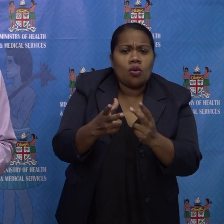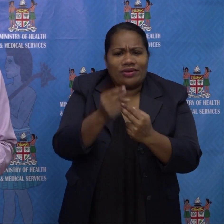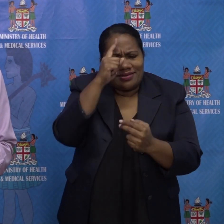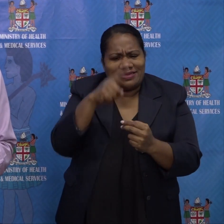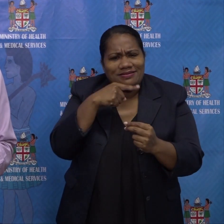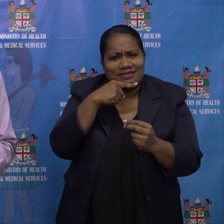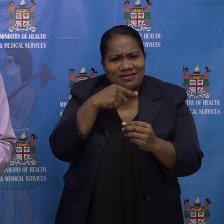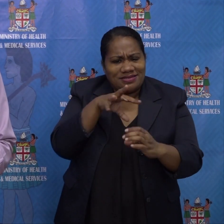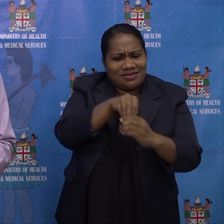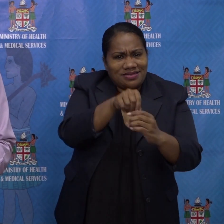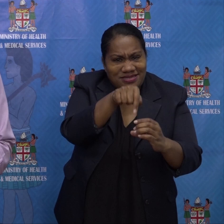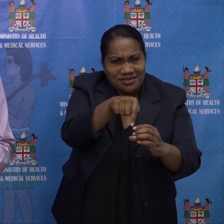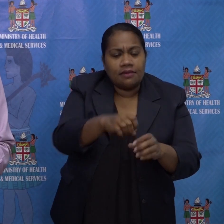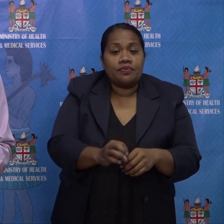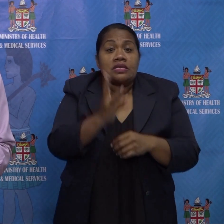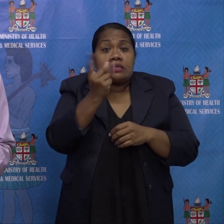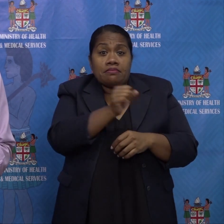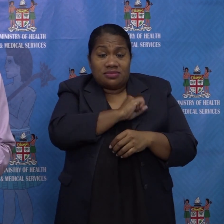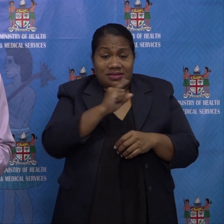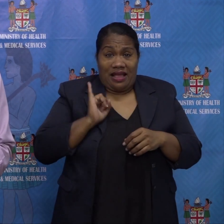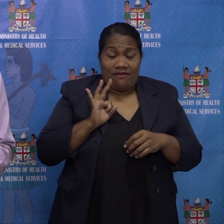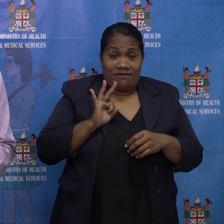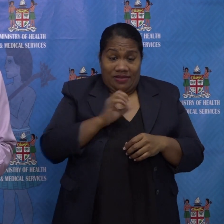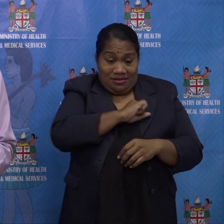Some staff who had left the hospital have been called back in.